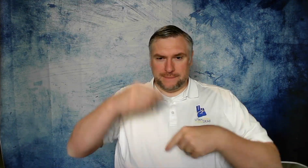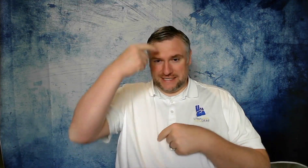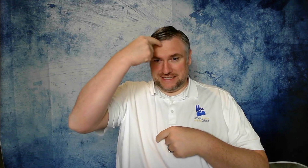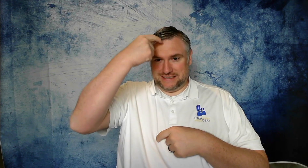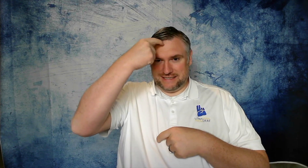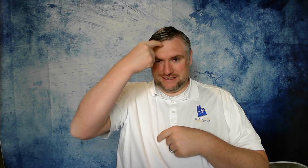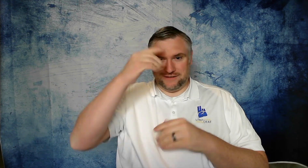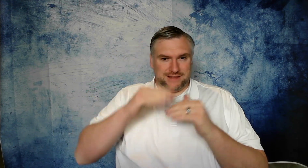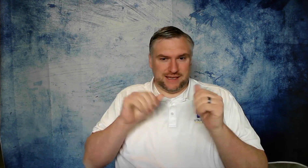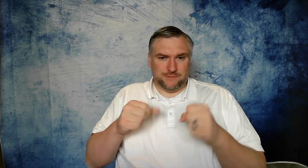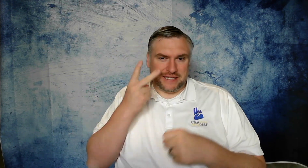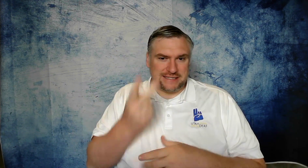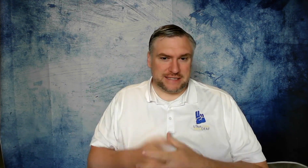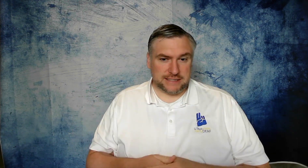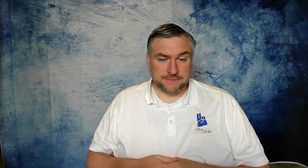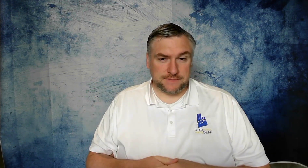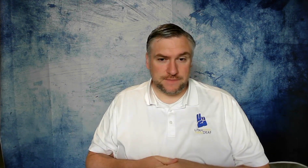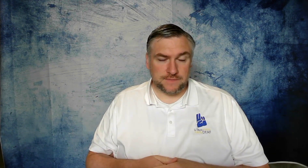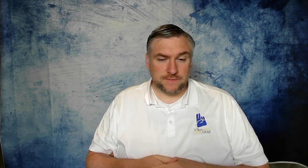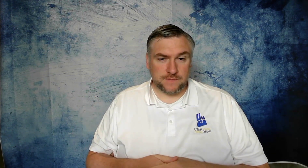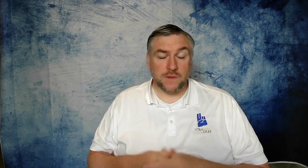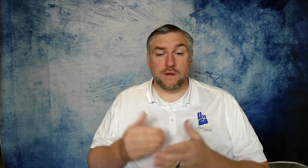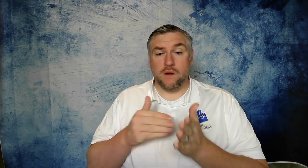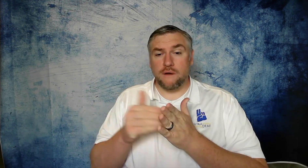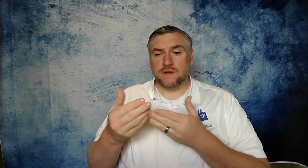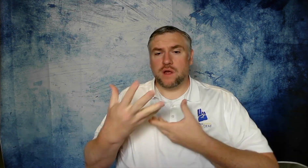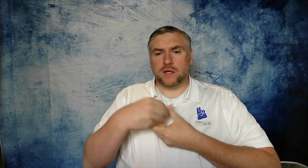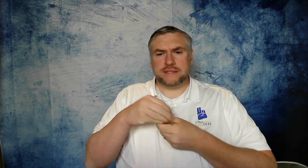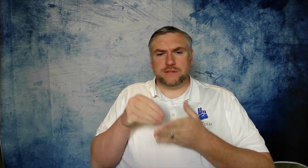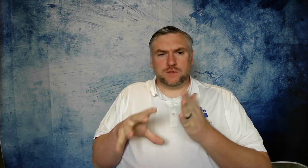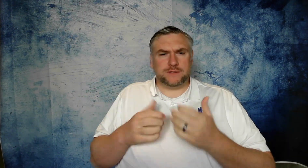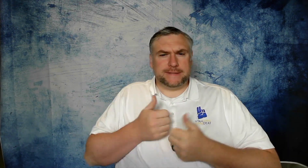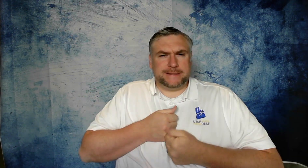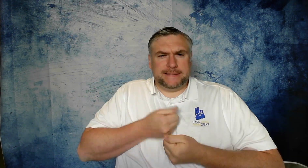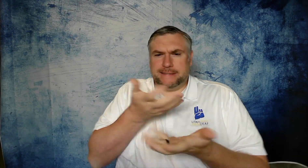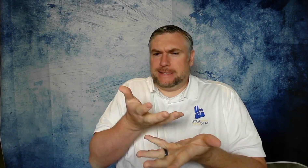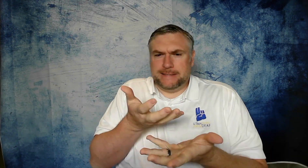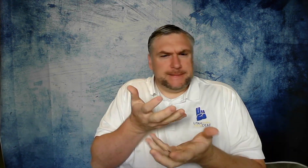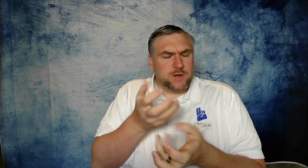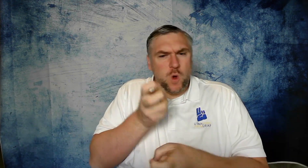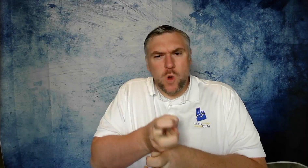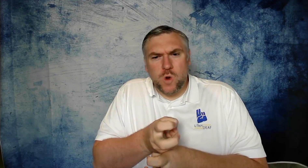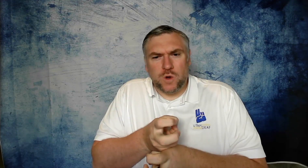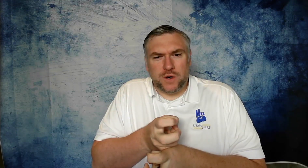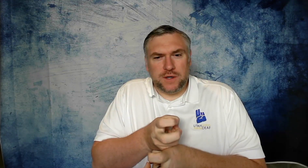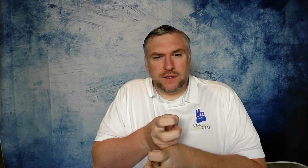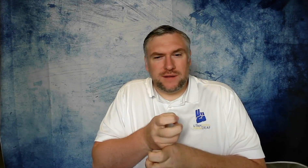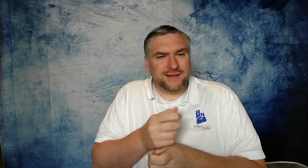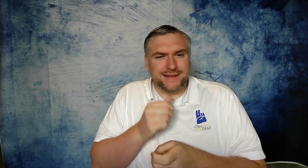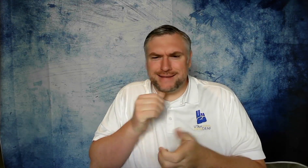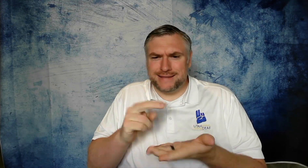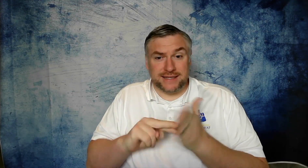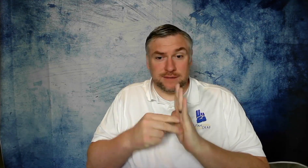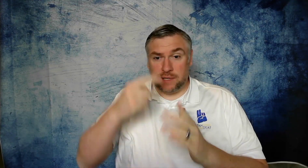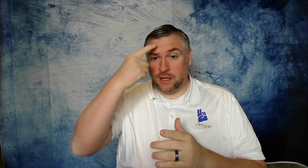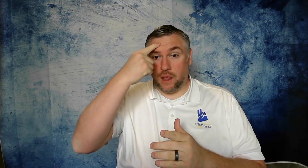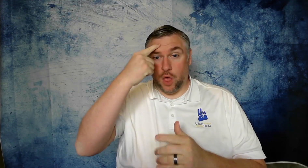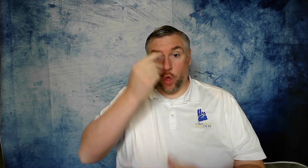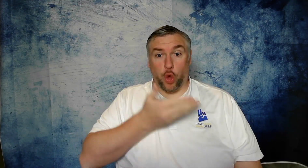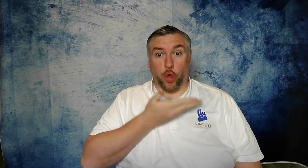Assume students have more happening in their mind than you can see. Often, autistic students have a hard time expressing themselves.